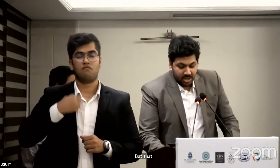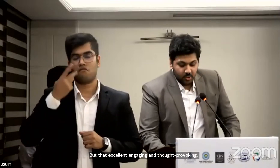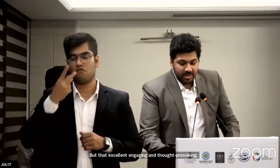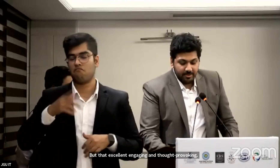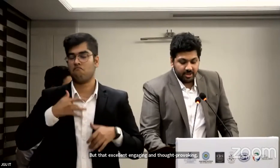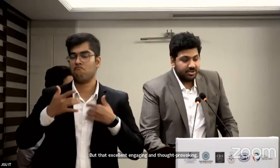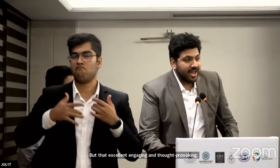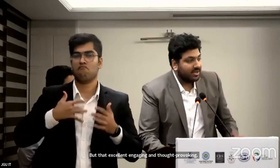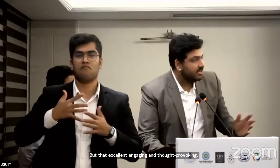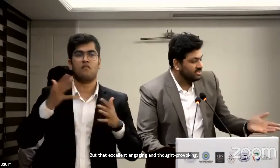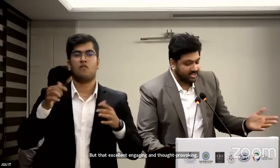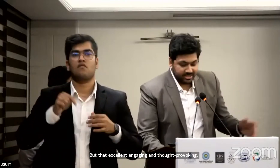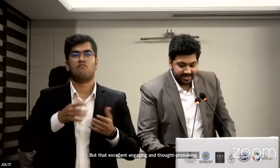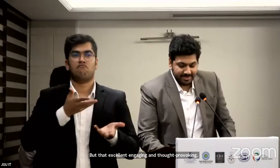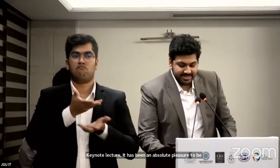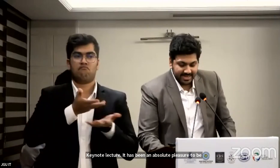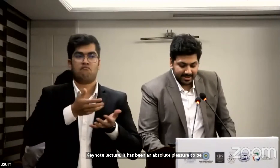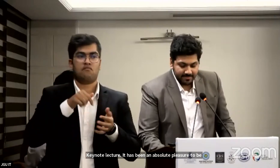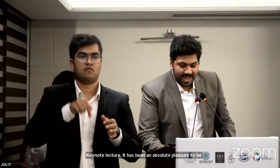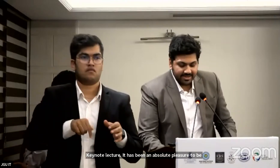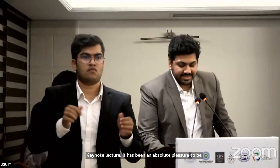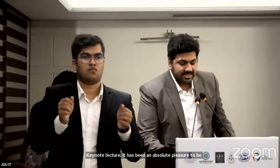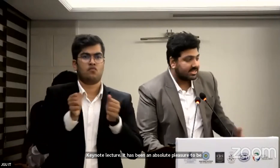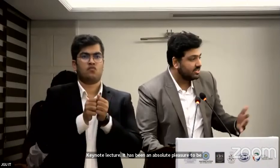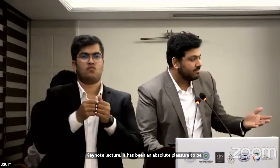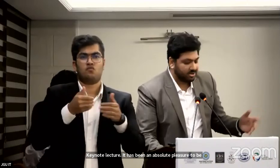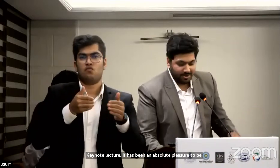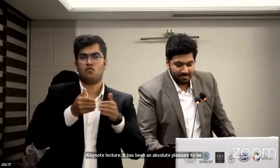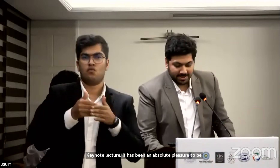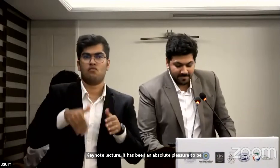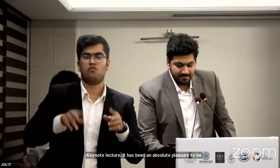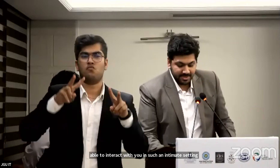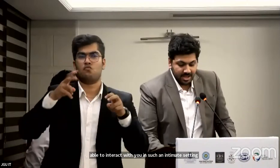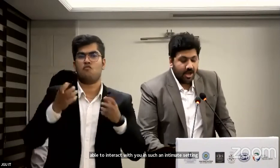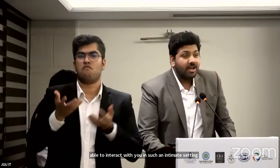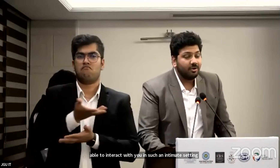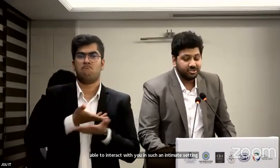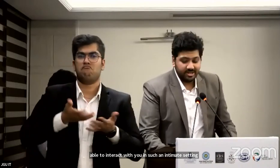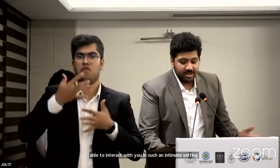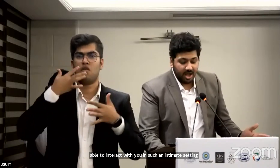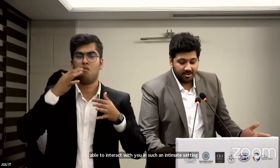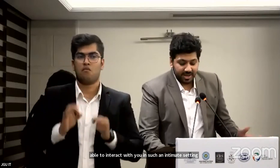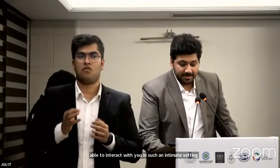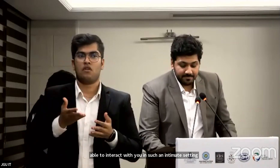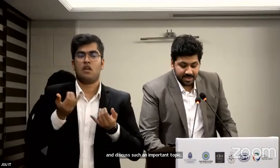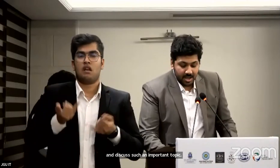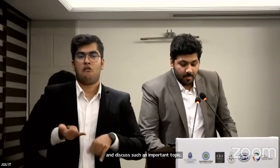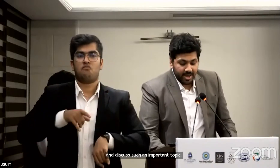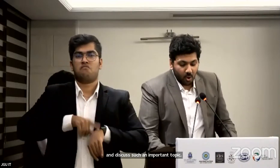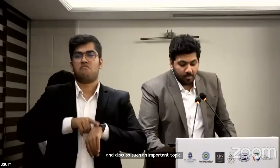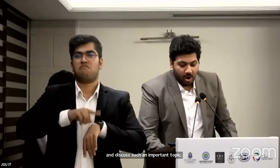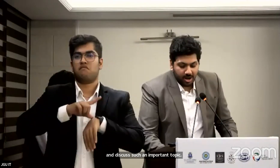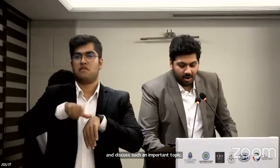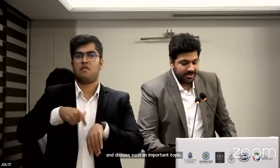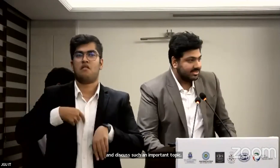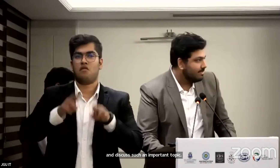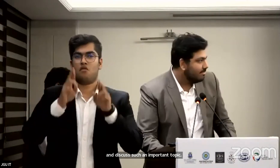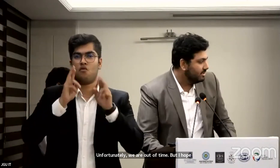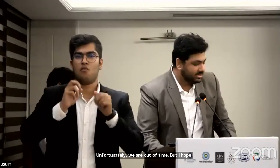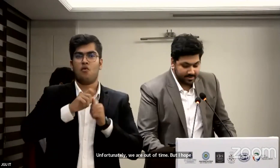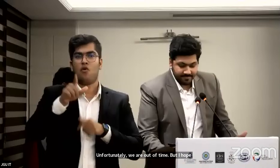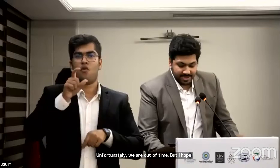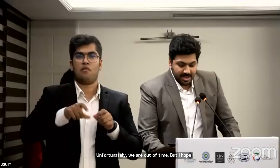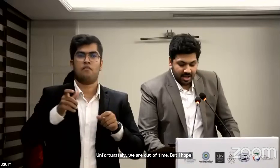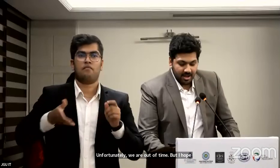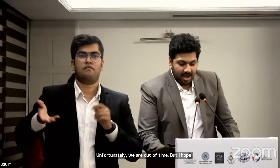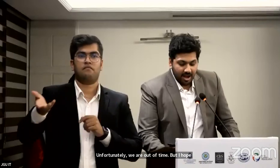pleasure to be able to interact with you in such an intimate setting and discuss such an important topic. Unfortunately, we're out of time, but I hope all our audience